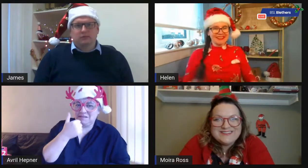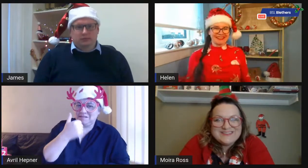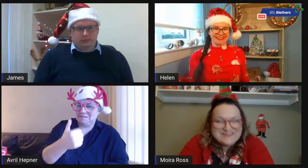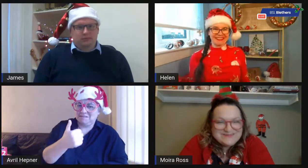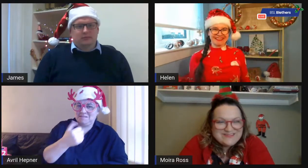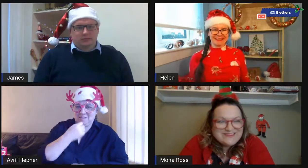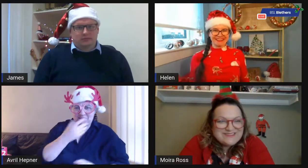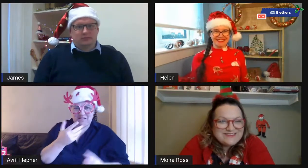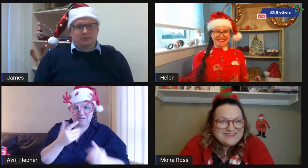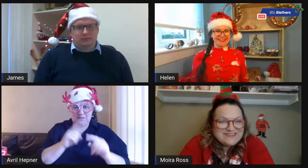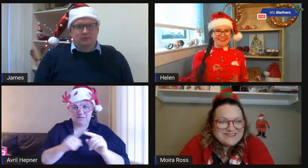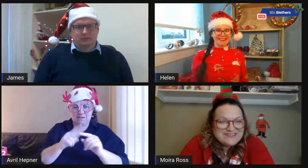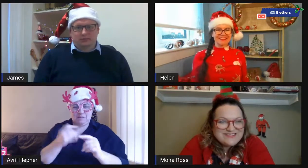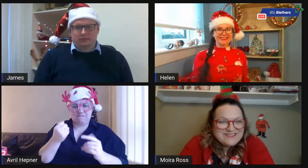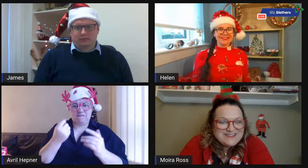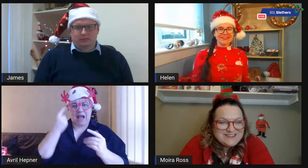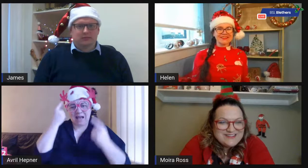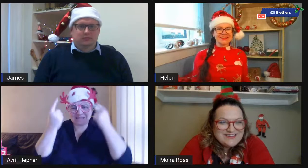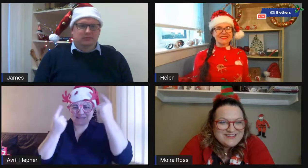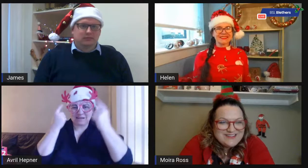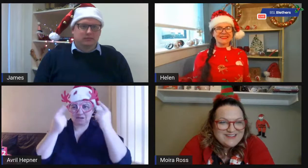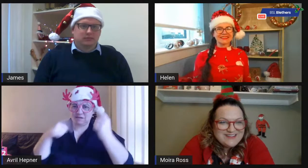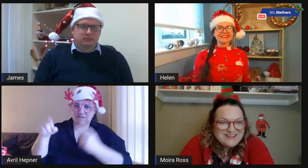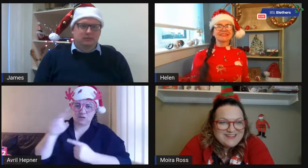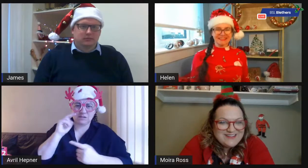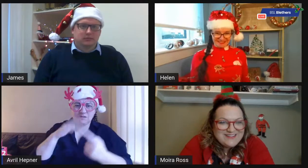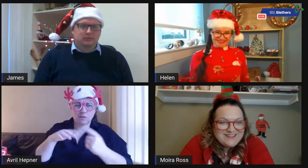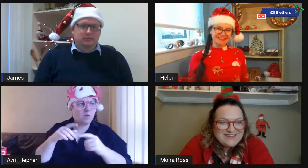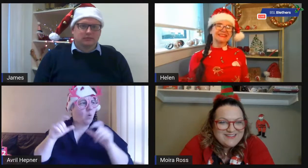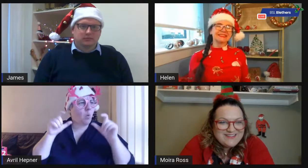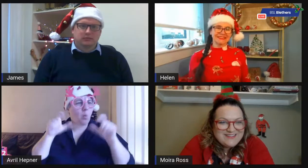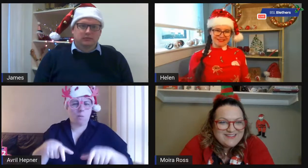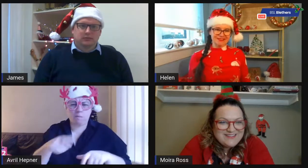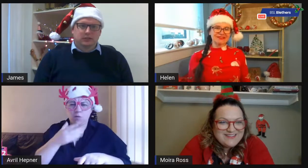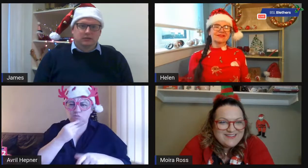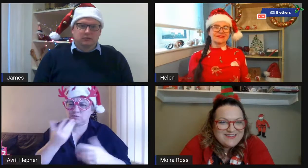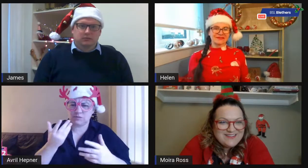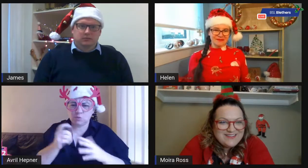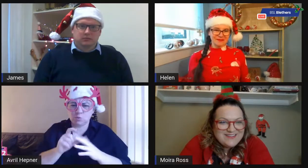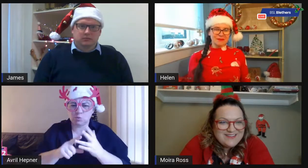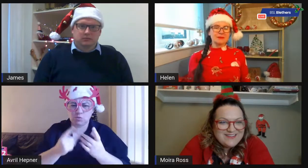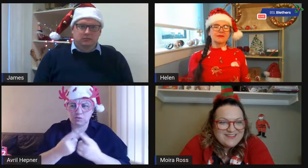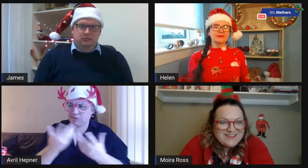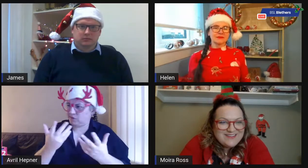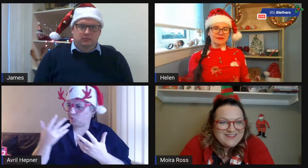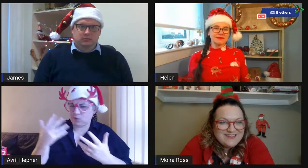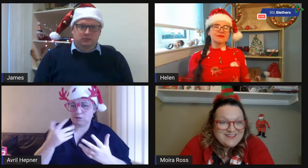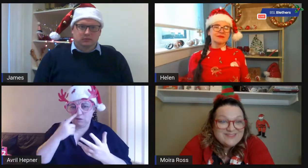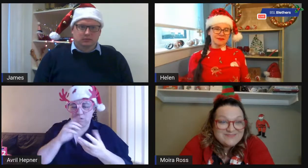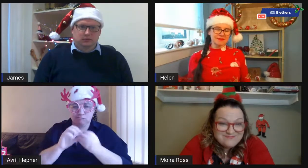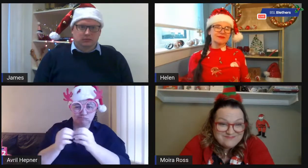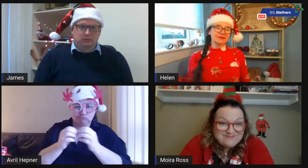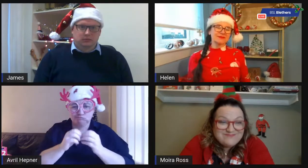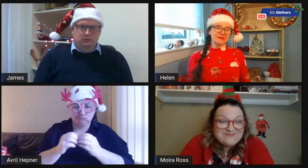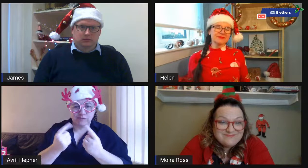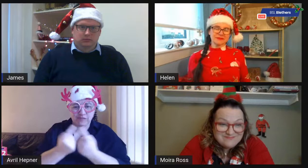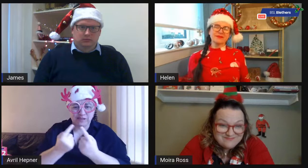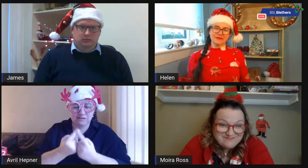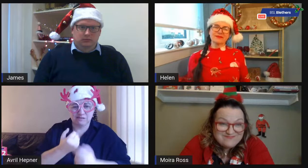Yeah, next time, Avril, I expect you have all the same things. Well, there's been plenty of ideas for all